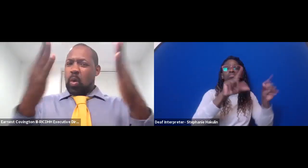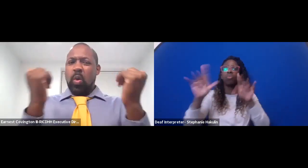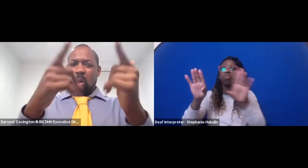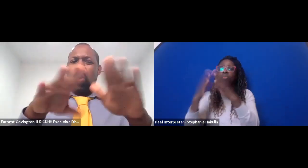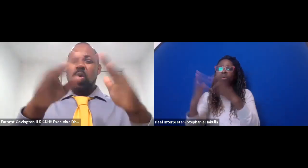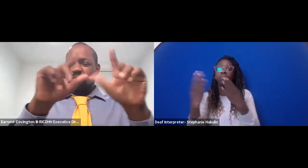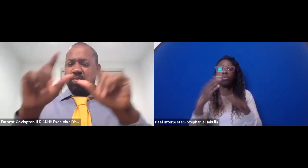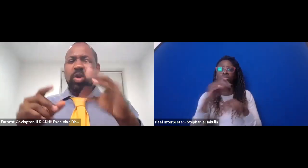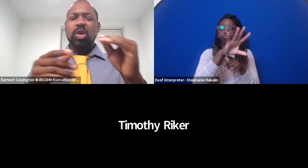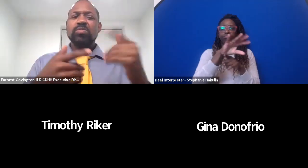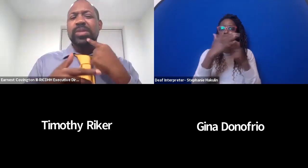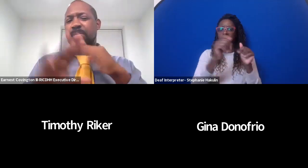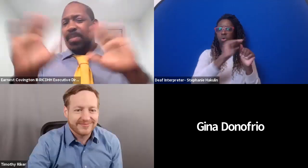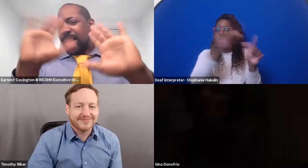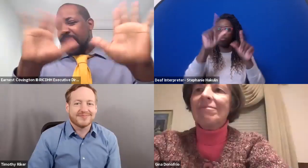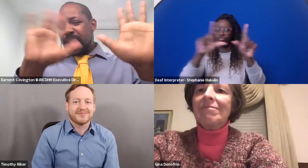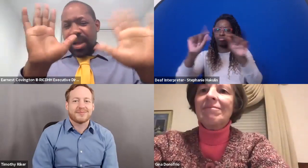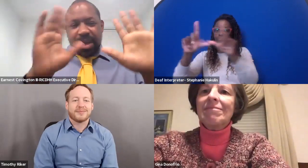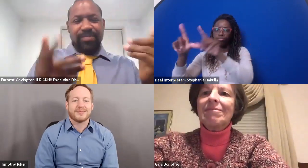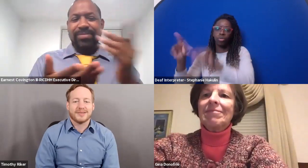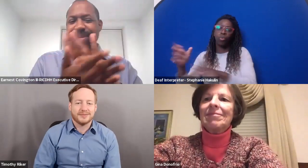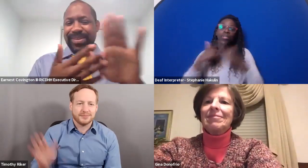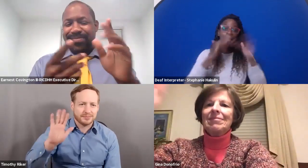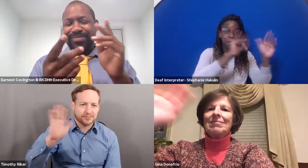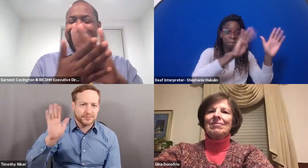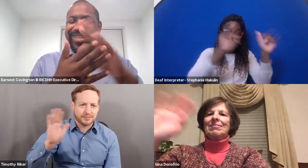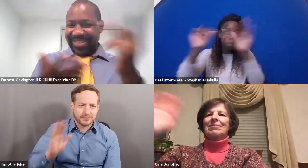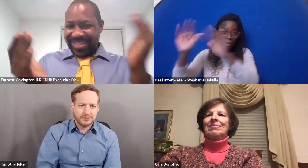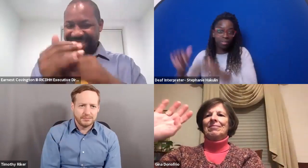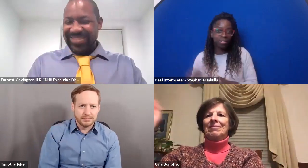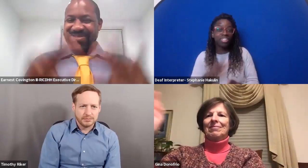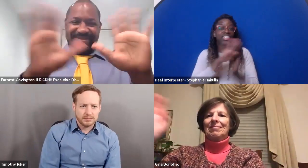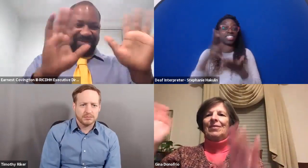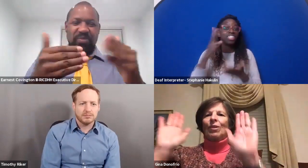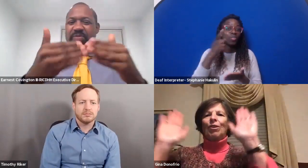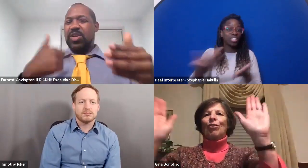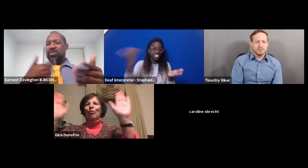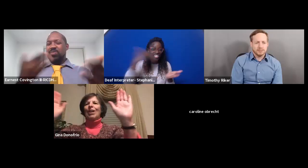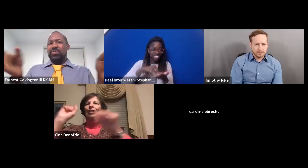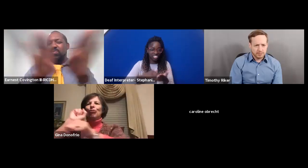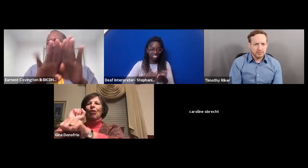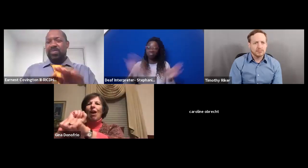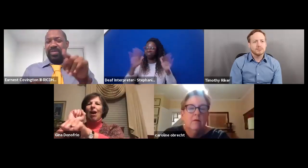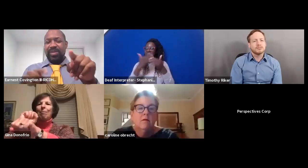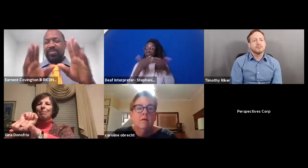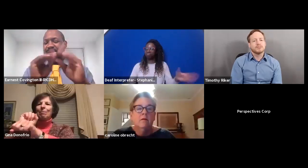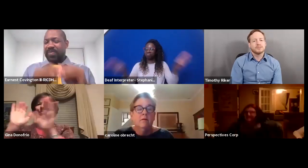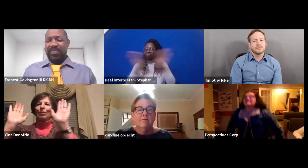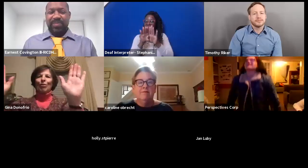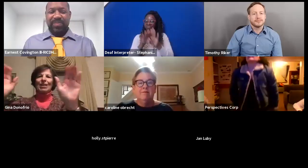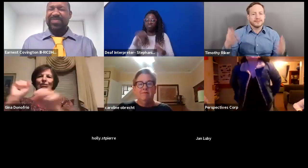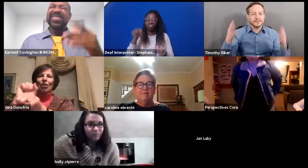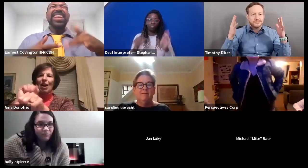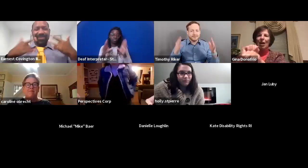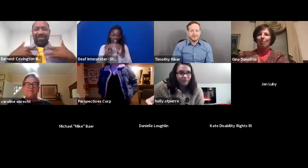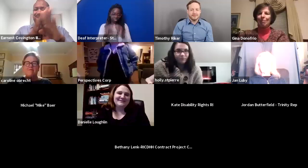close. So everyone, please feel free to go ahead and open up your cameras so we can all say hello and goodbye to one another.